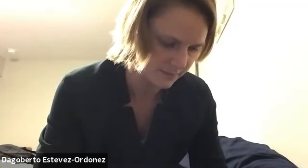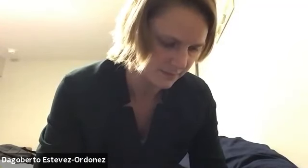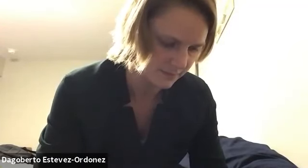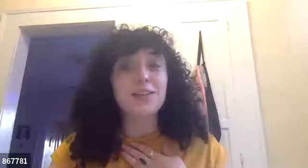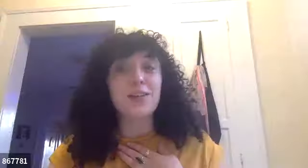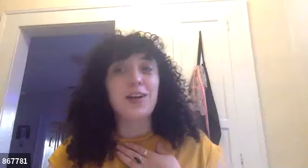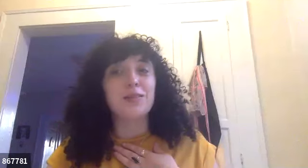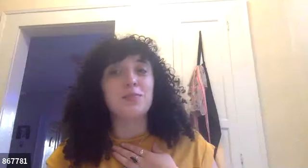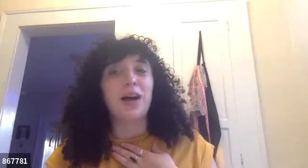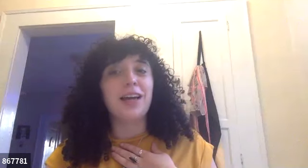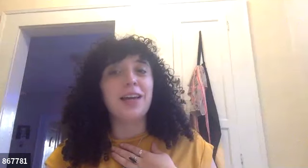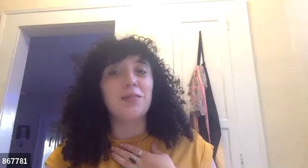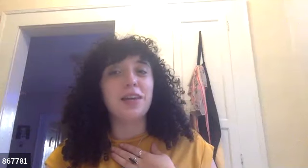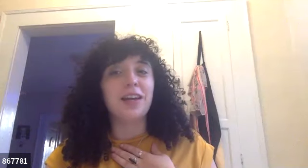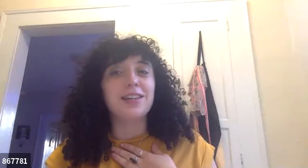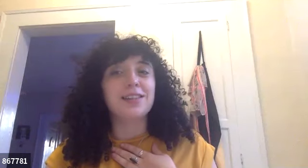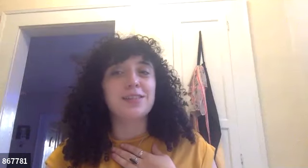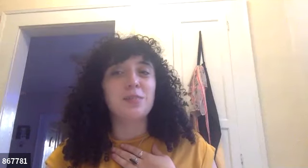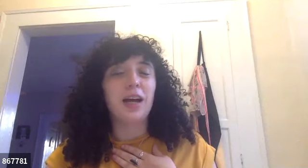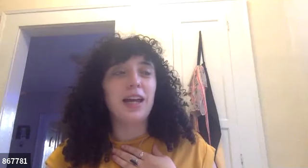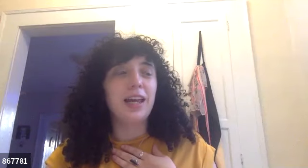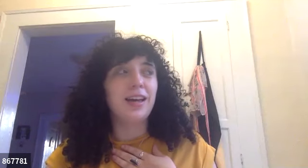I actually thought it was mine because my